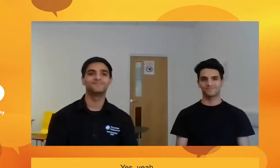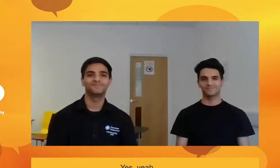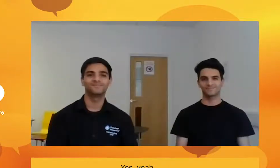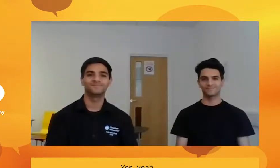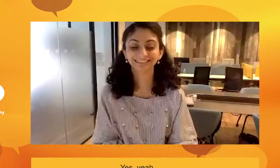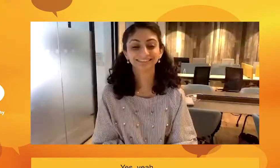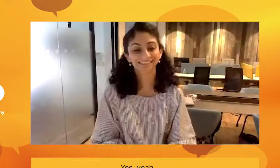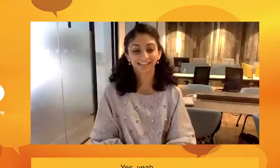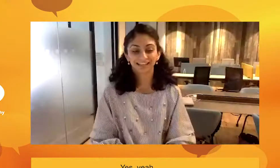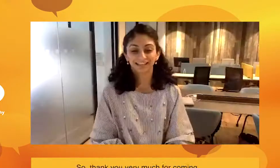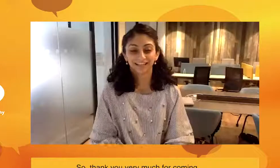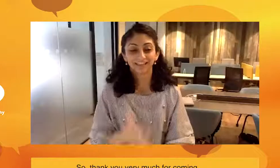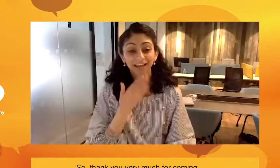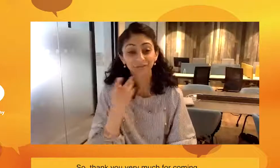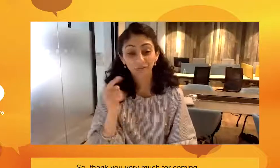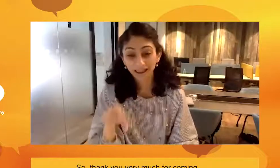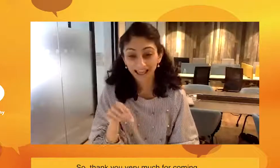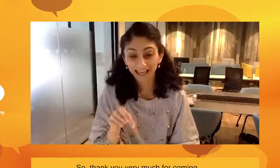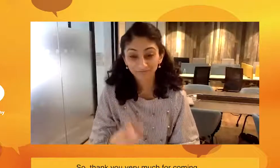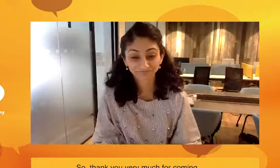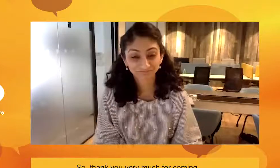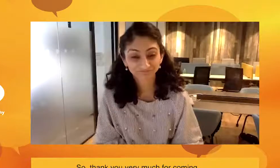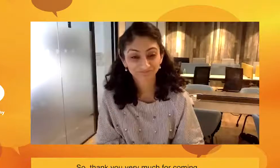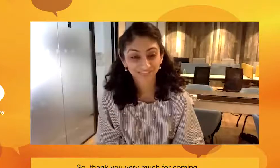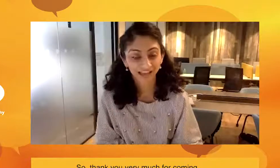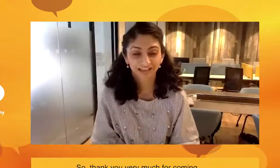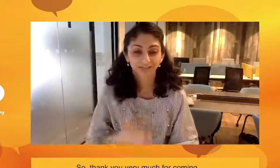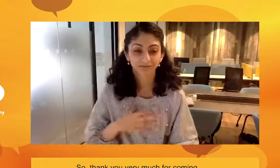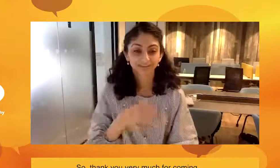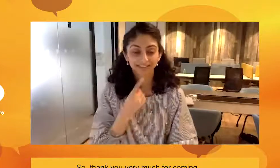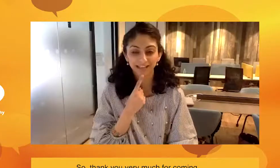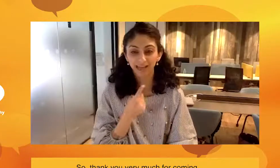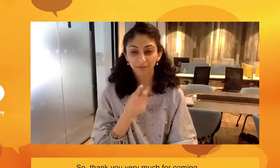yeah. So thank you very much for coming.